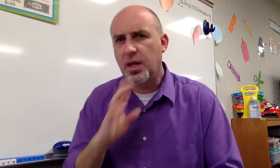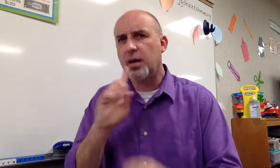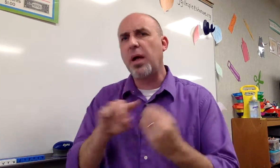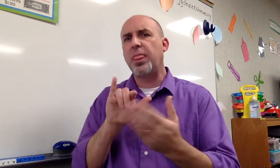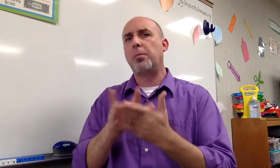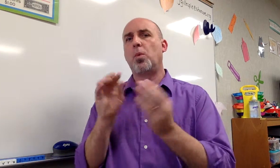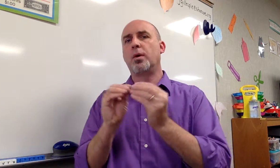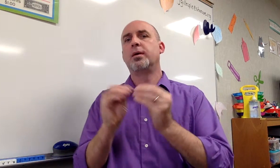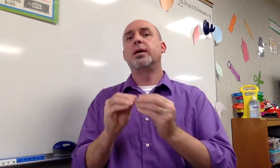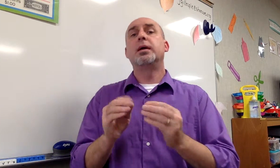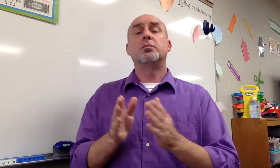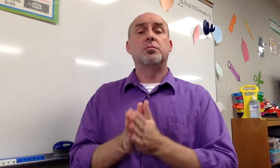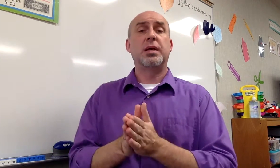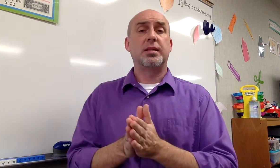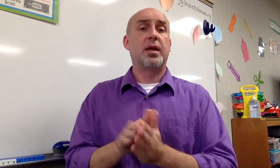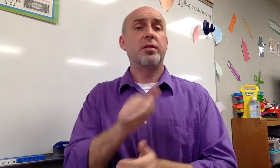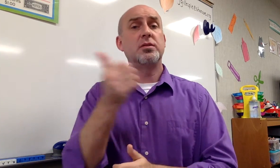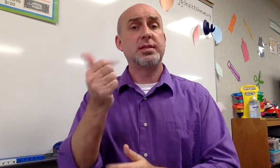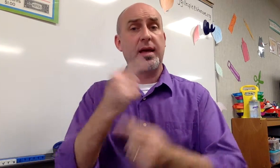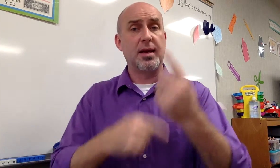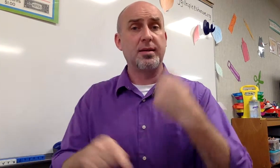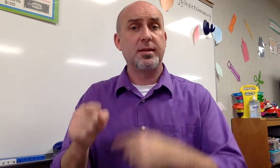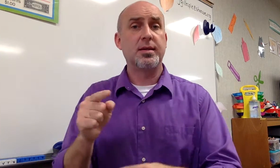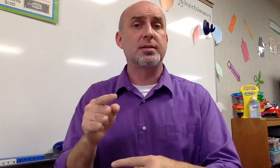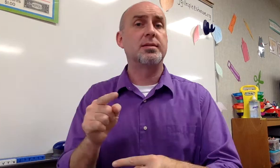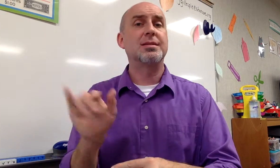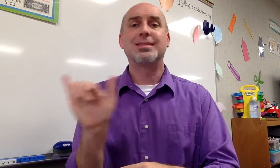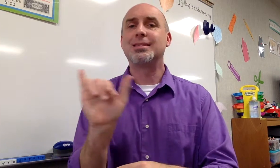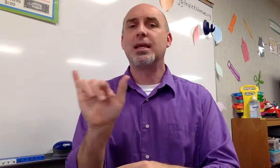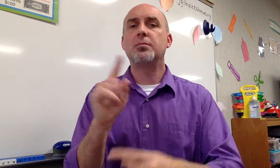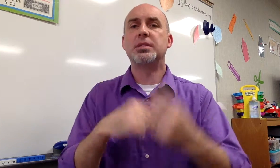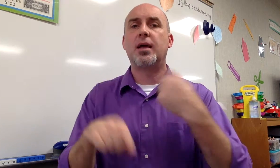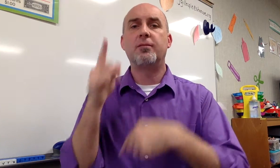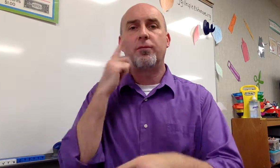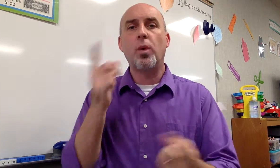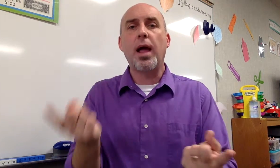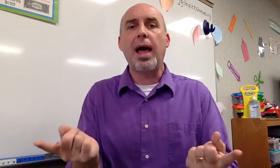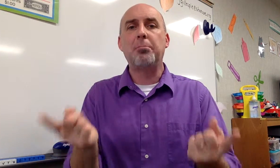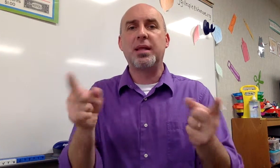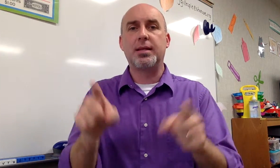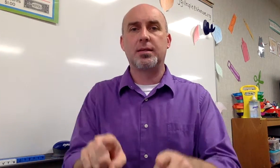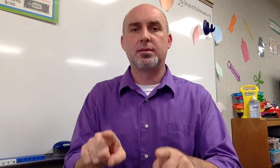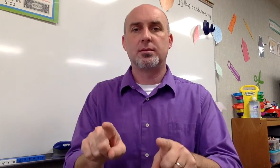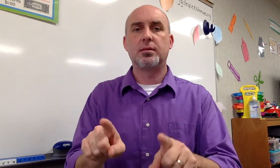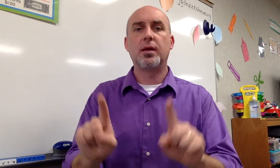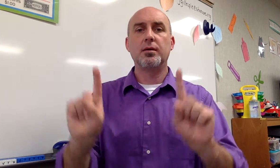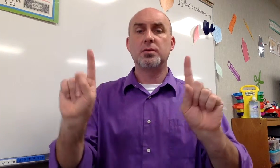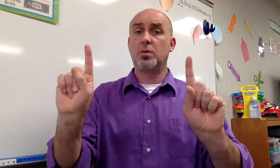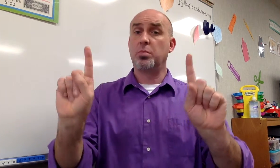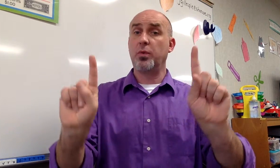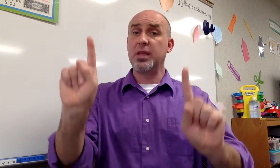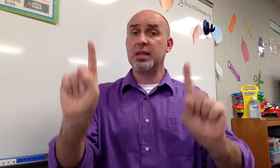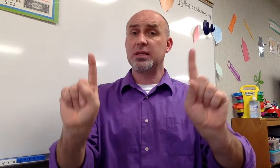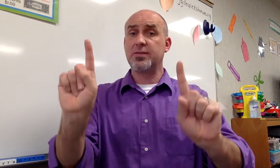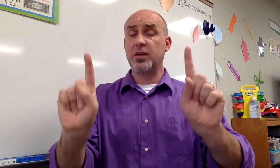about that more. But the other sign is, it's the same sign for happen. Okay, so both index fingers